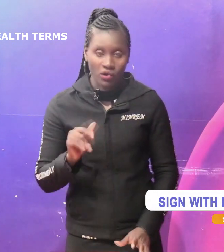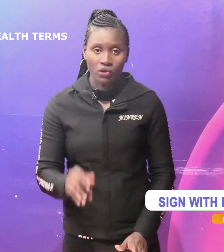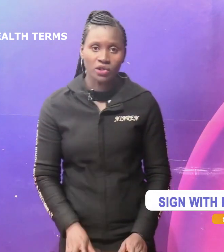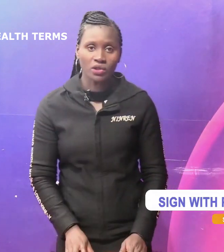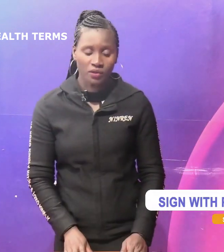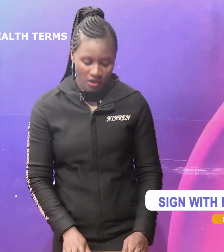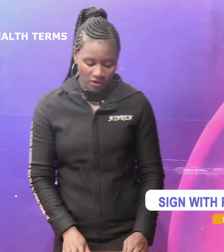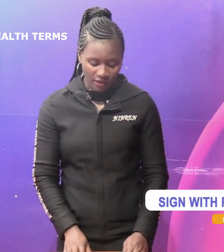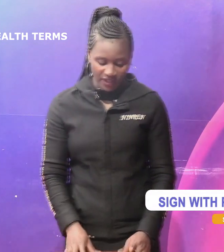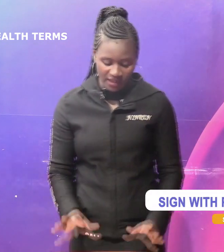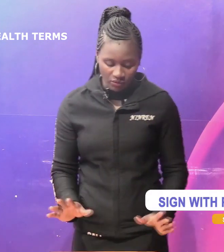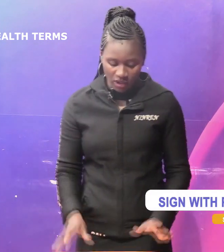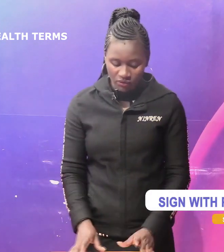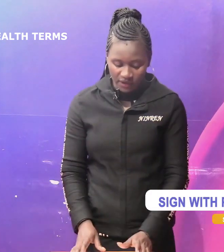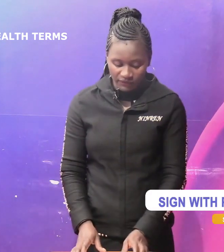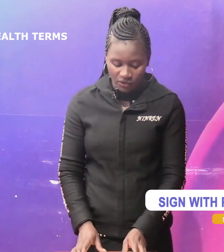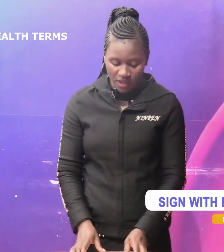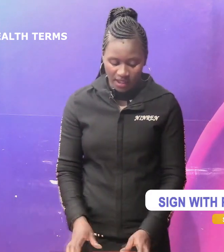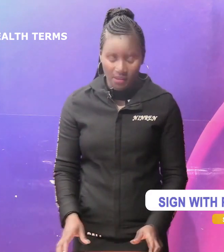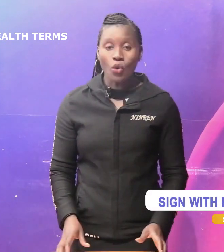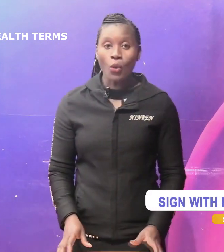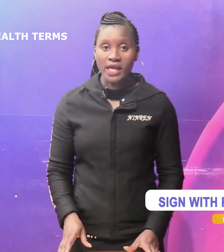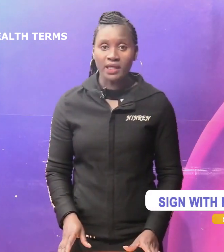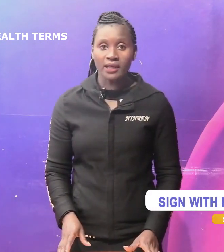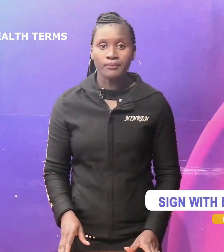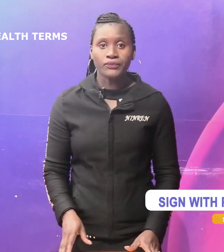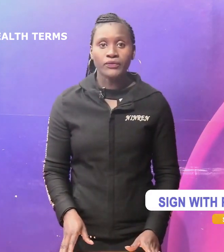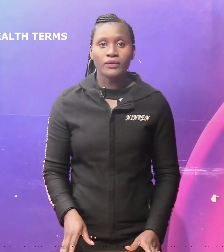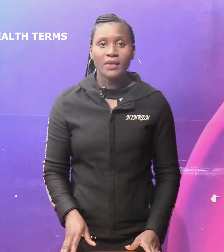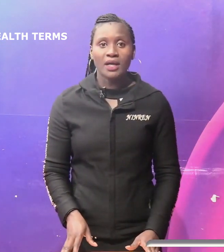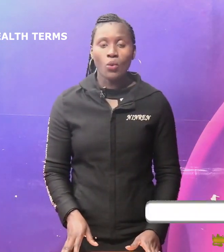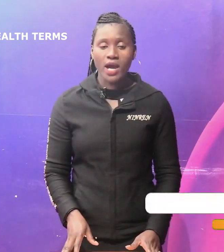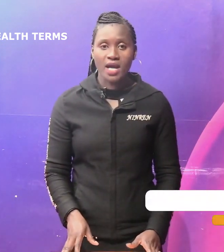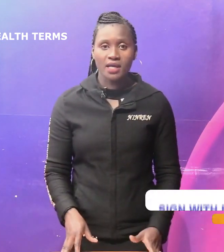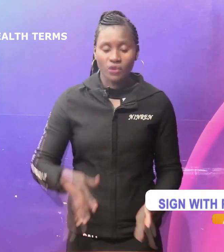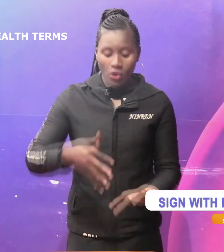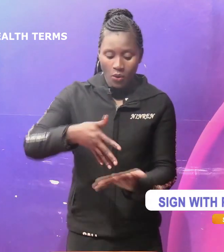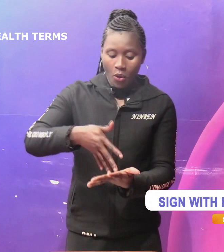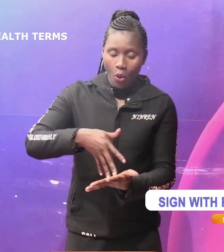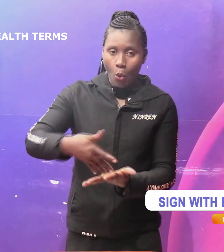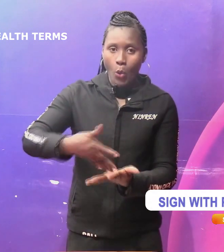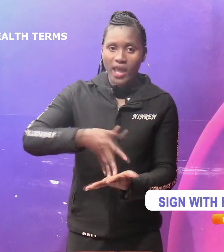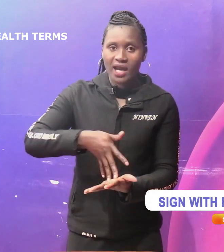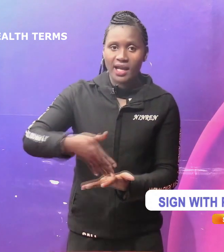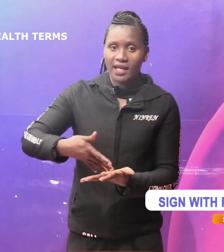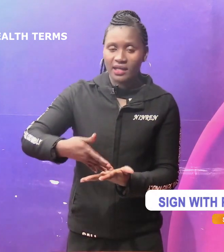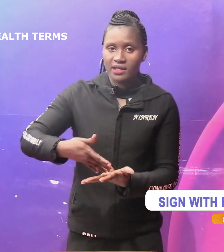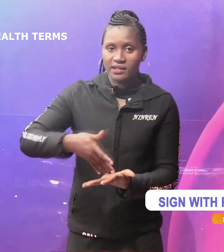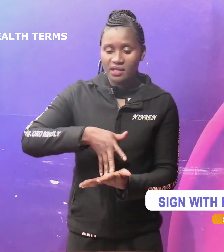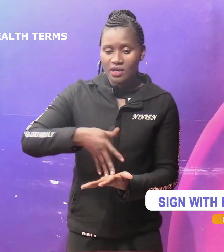continue. We have just remained with these few words. Weak. Weak. So weak, like this.